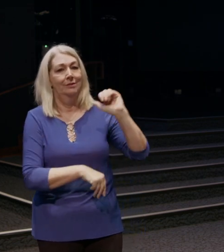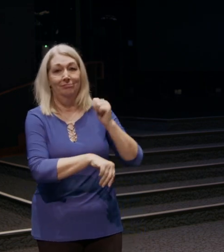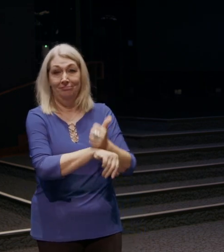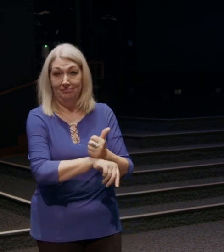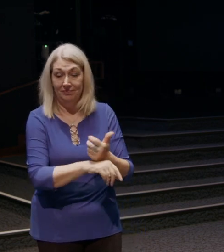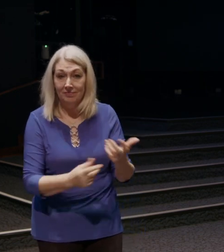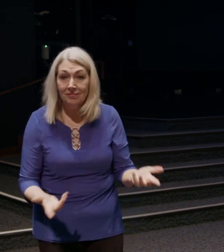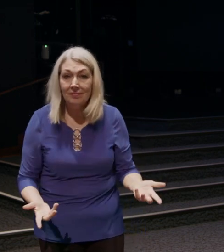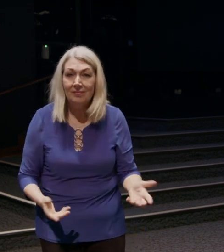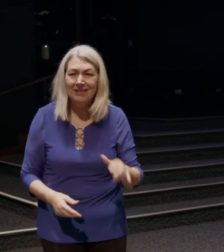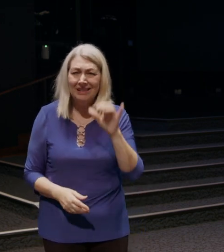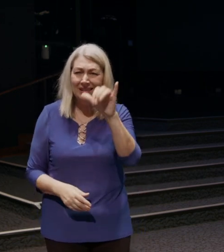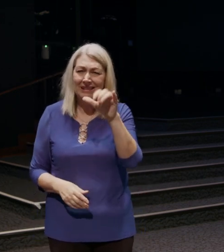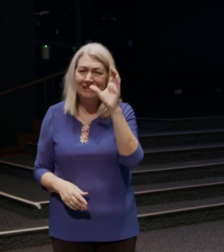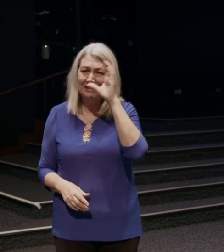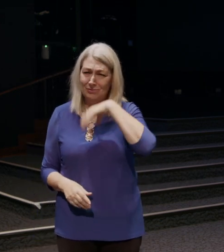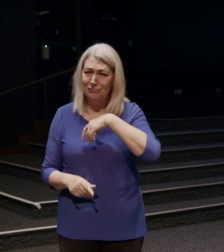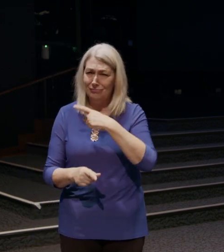Does that seem odd to you?